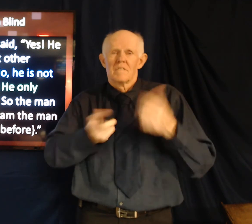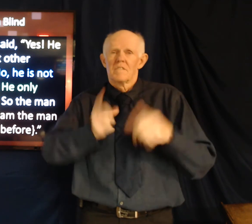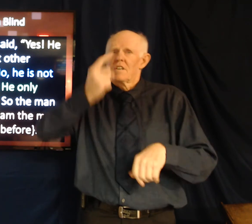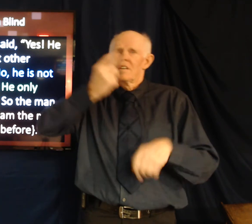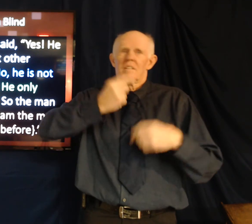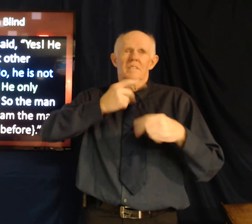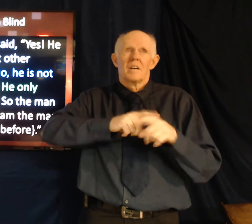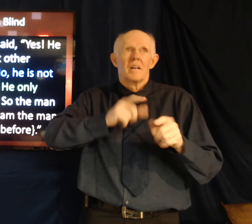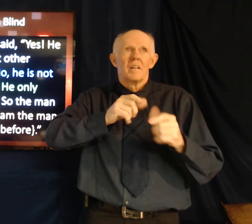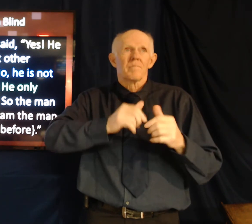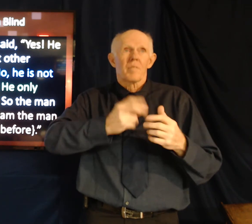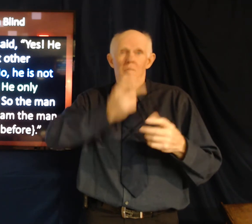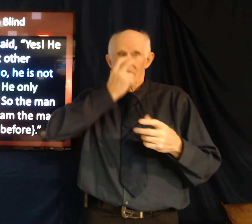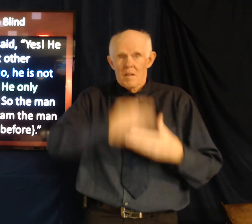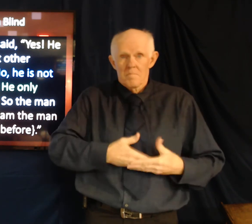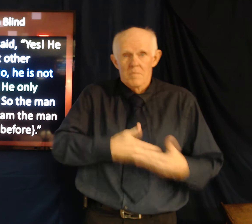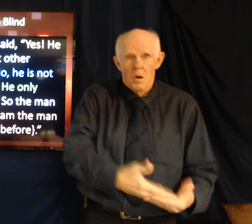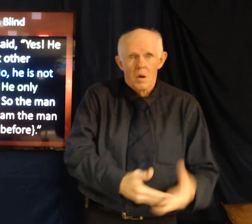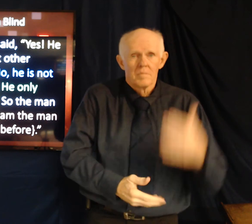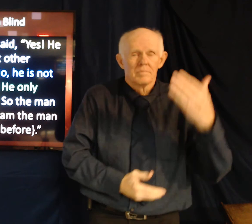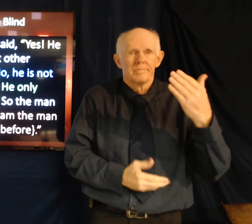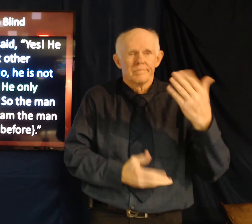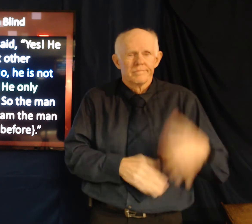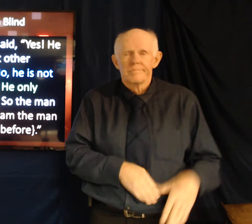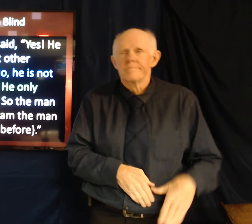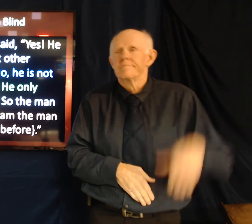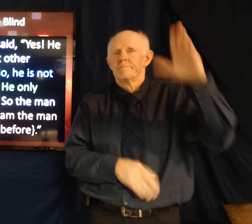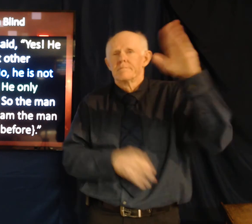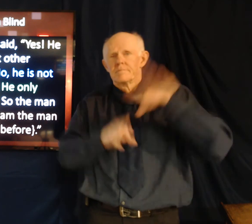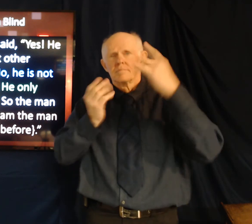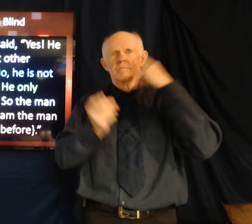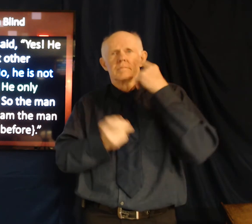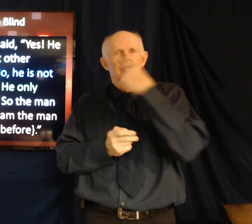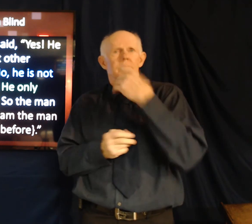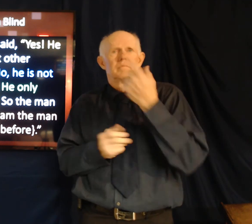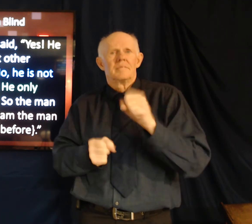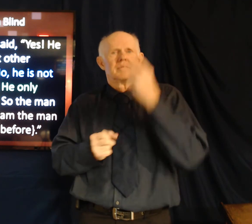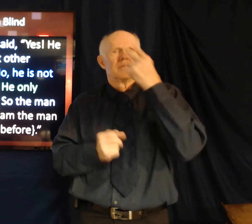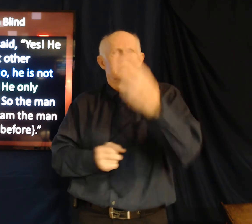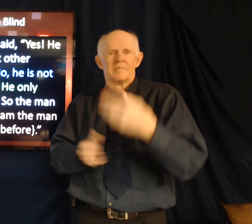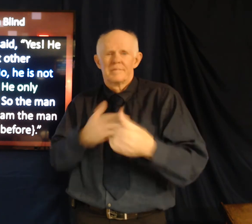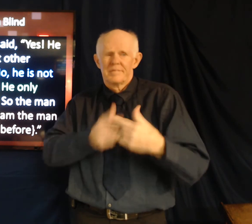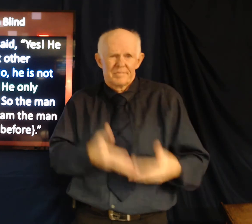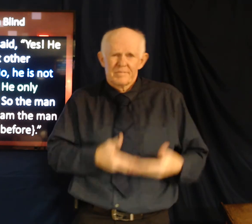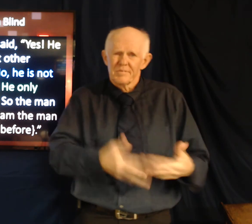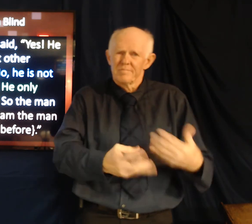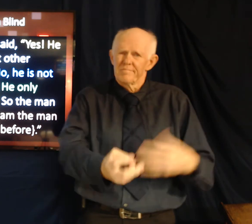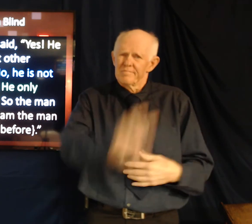He was excited. He was born blind, but he grew up and now he could see.